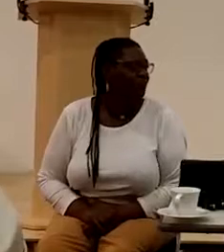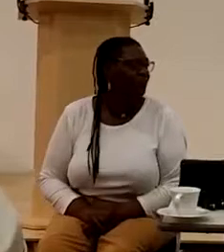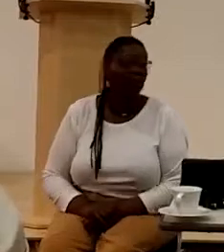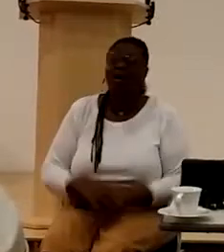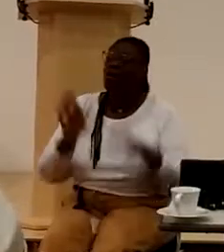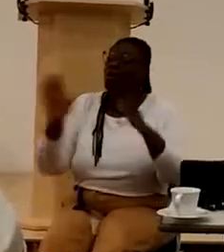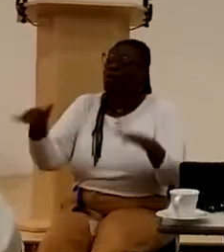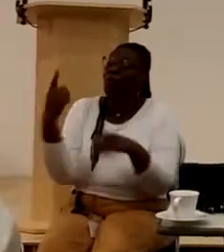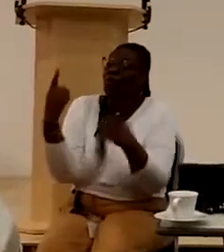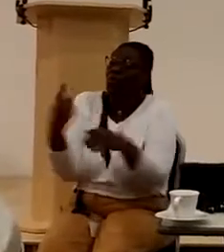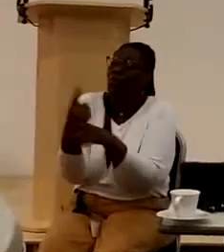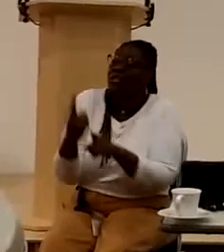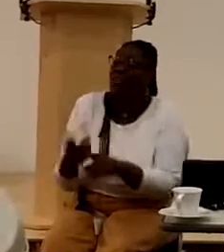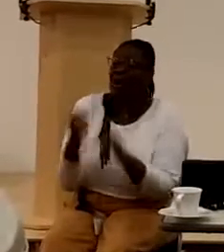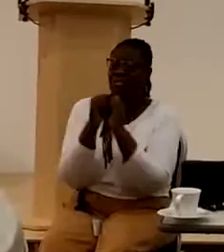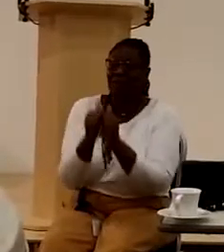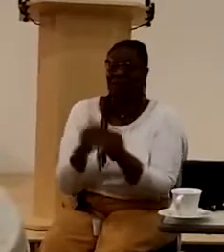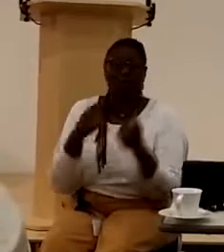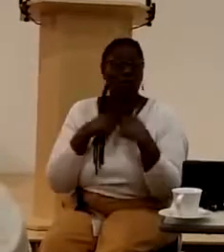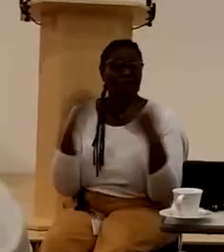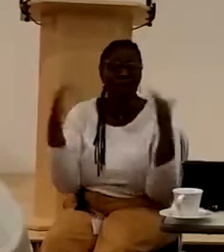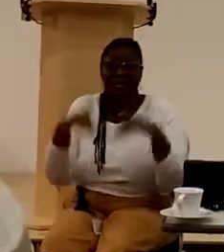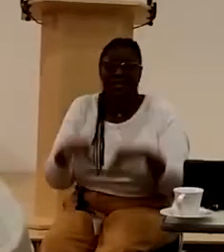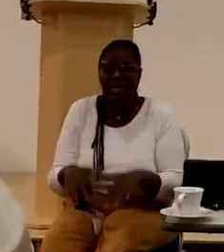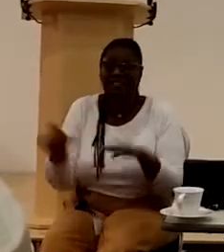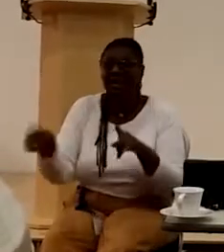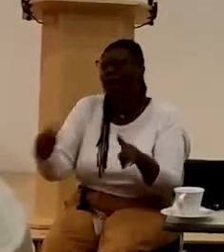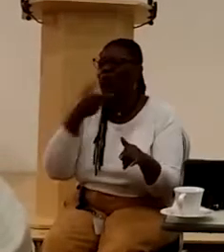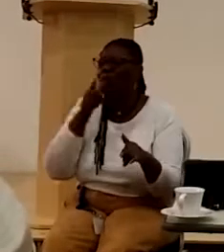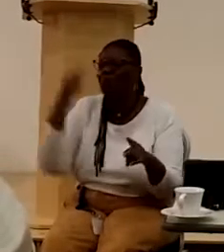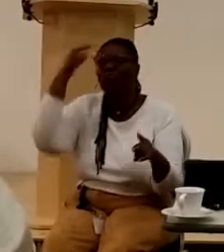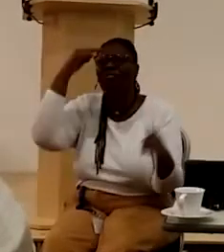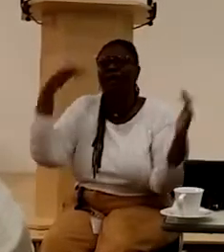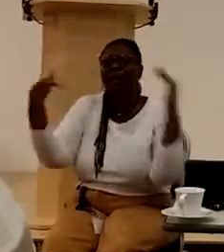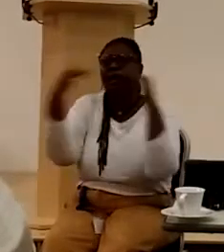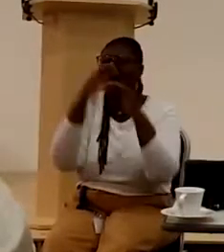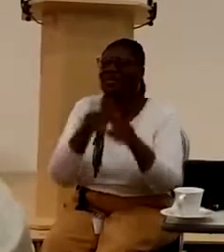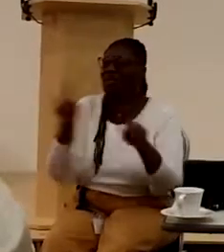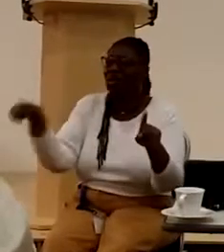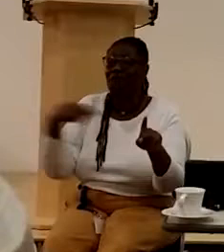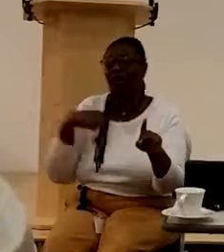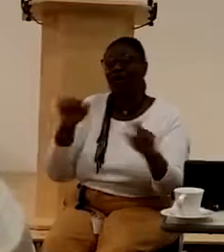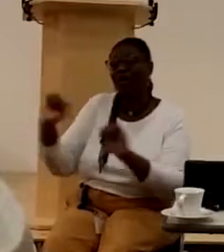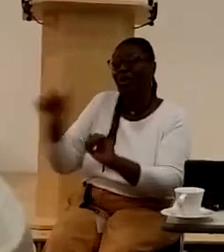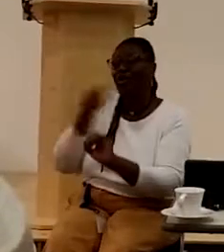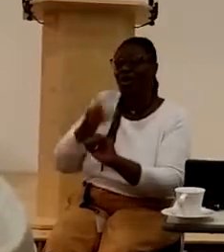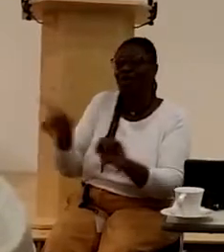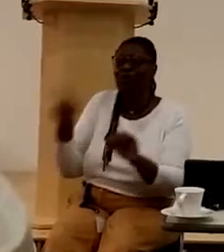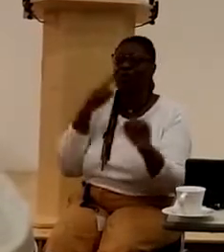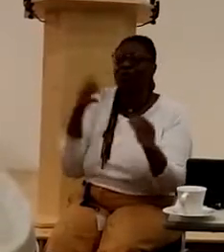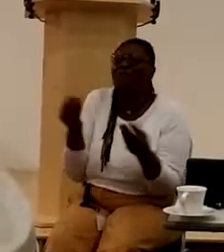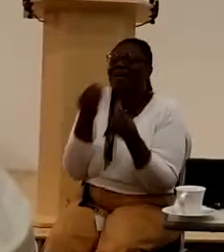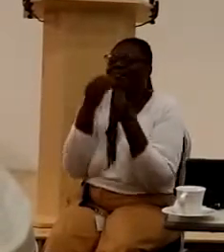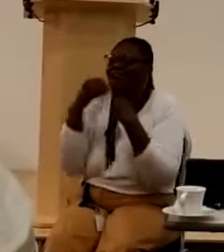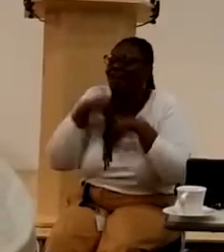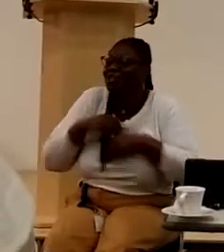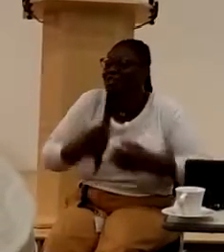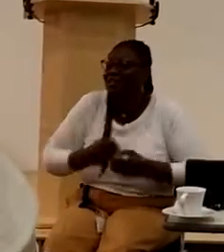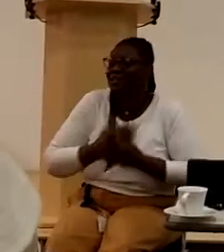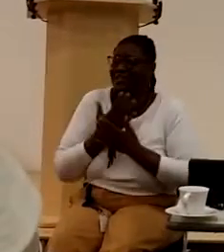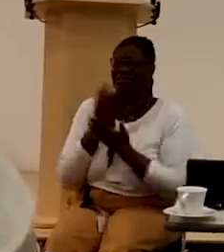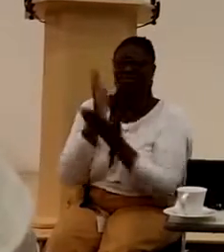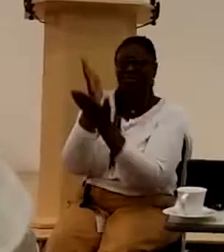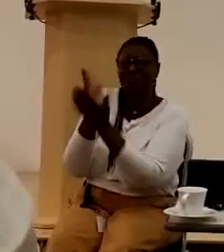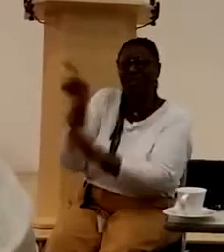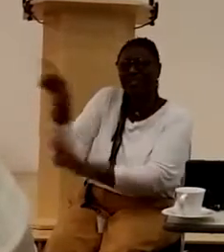She spoke about the value in coming together with like-minded people for, in her words, nourishment. And she's really